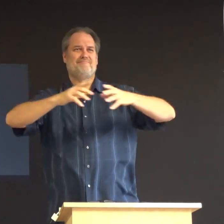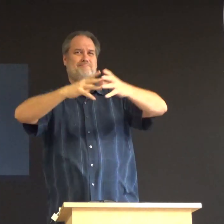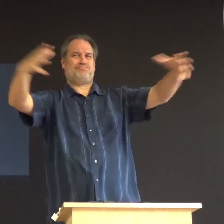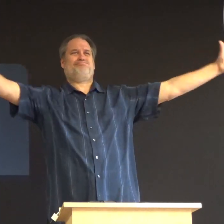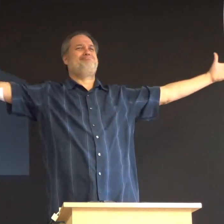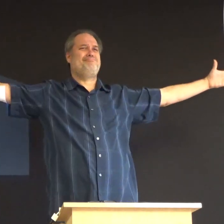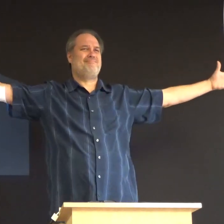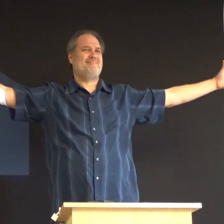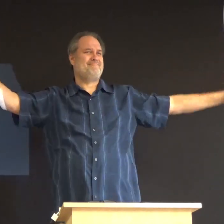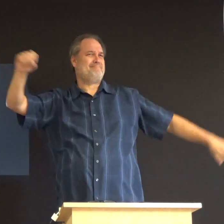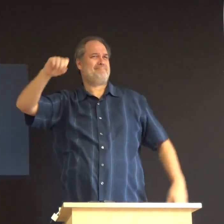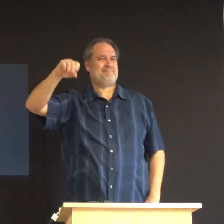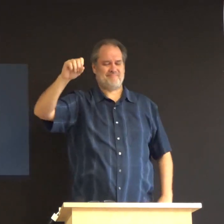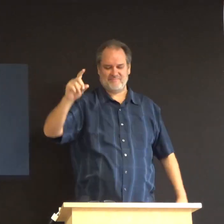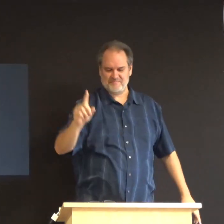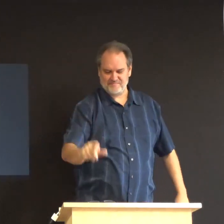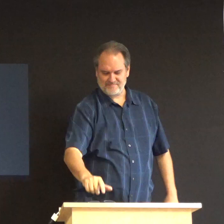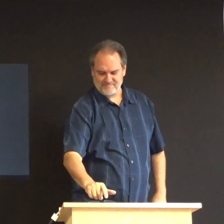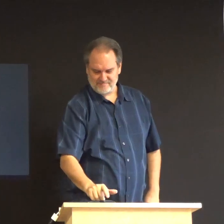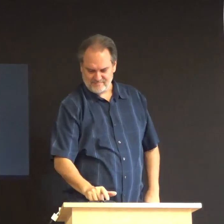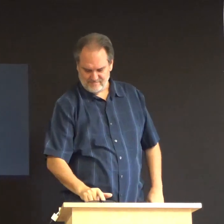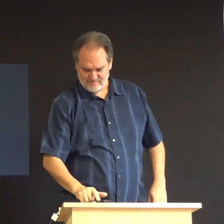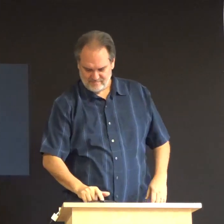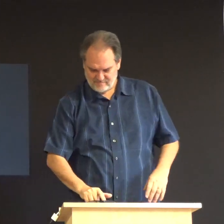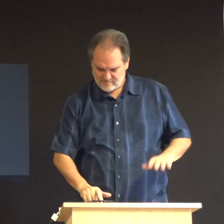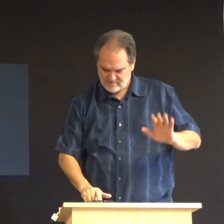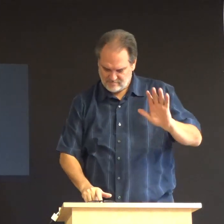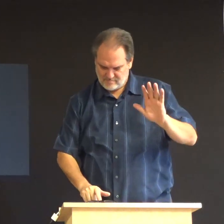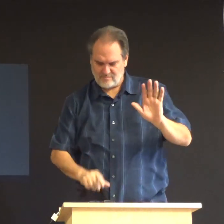If we set up churches, we could grow too.